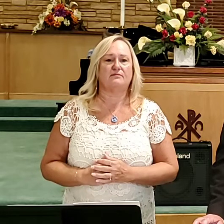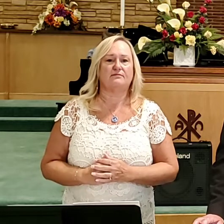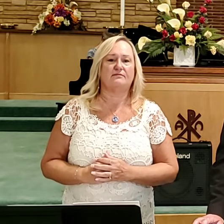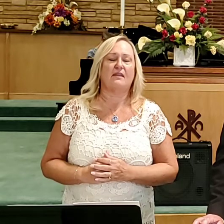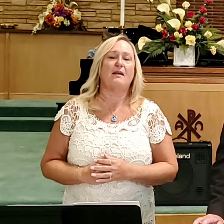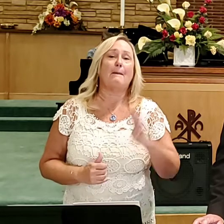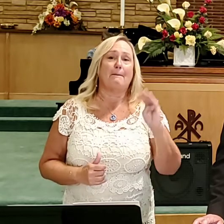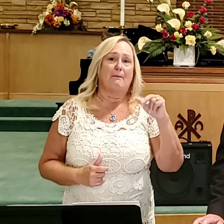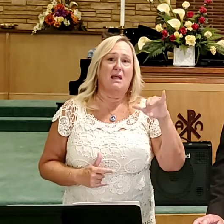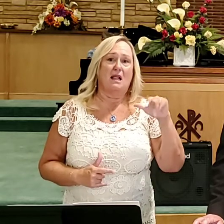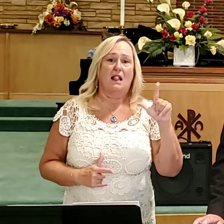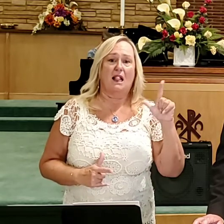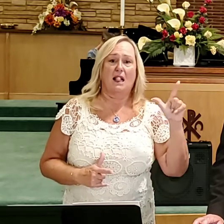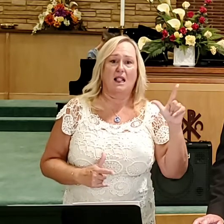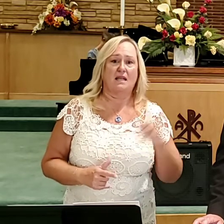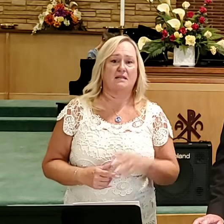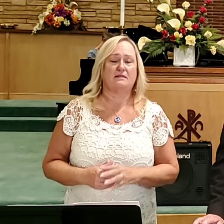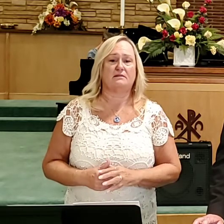for Bill,